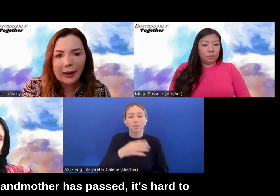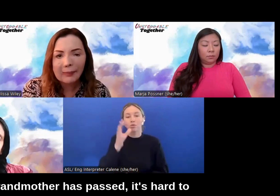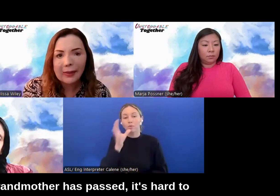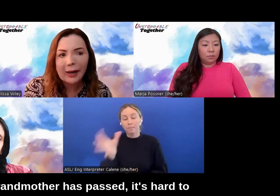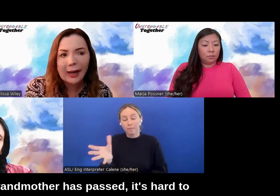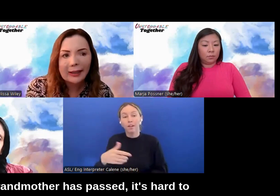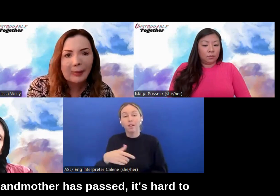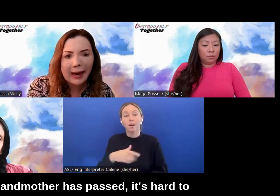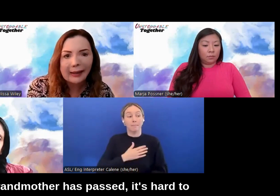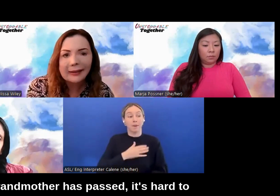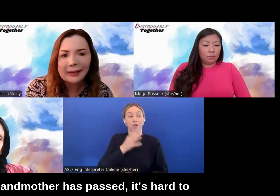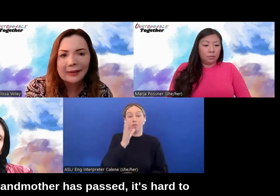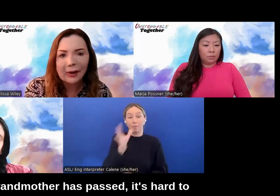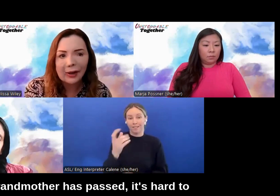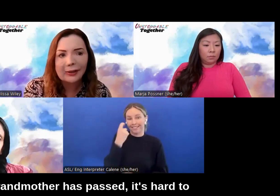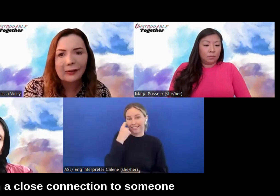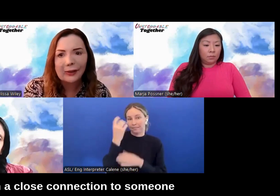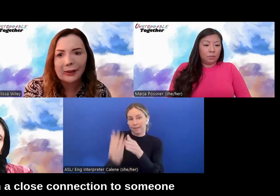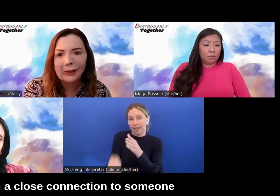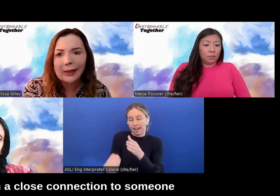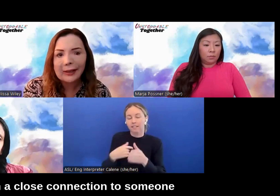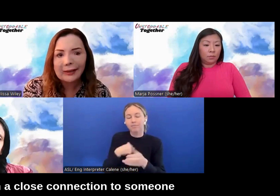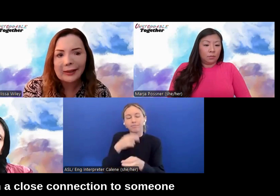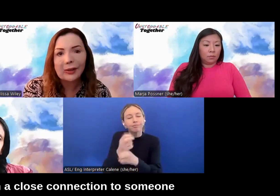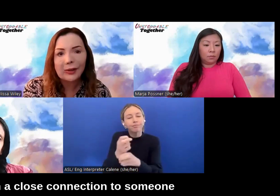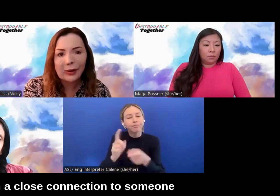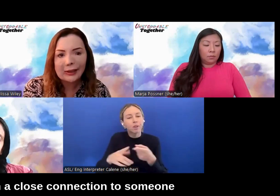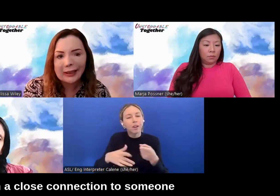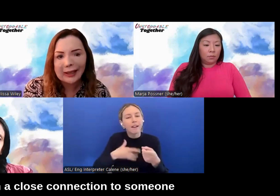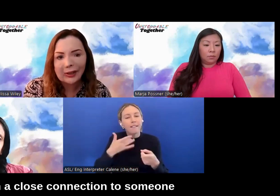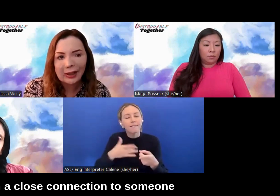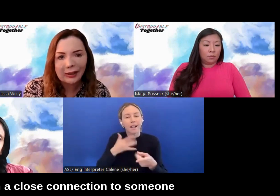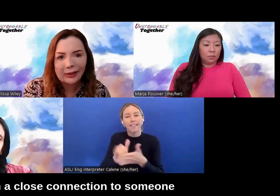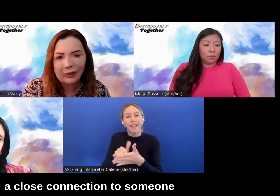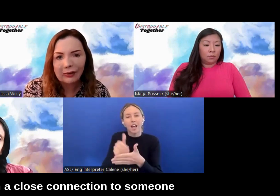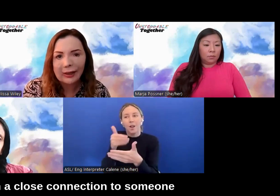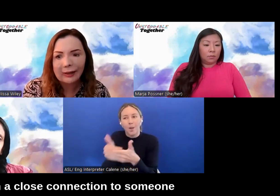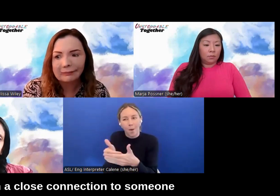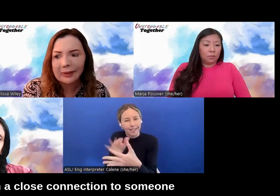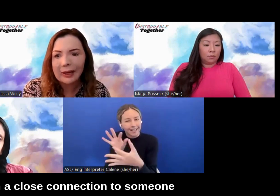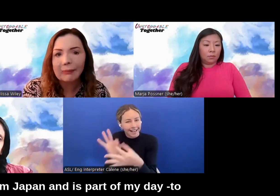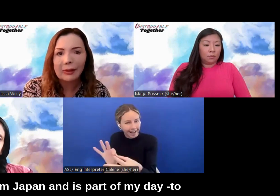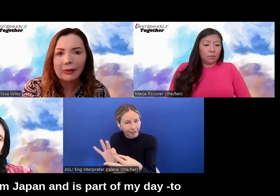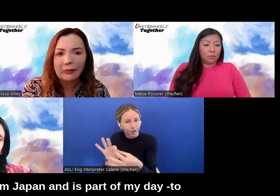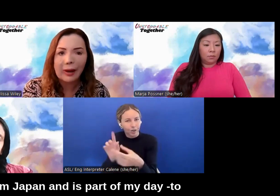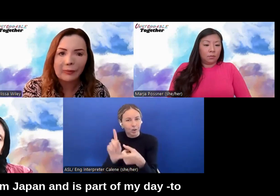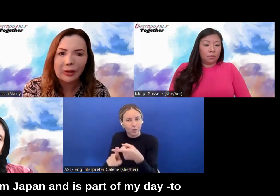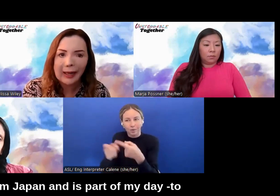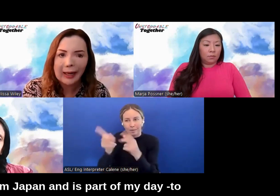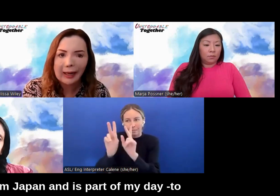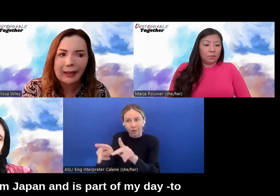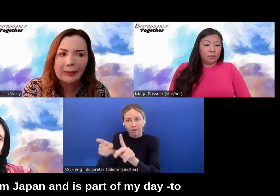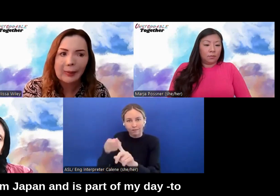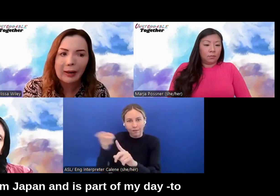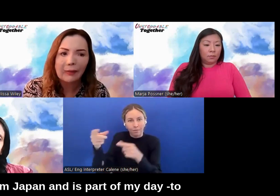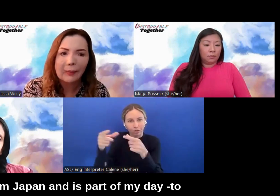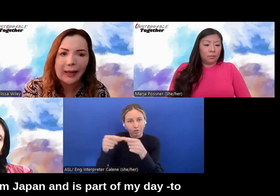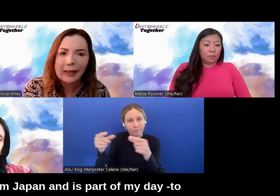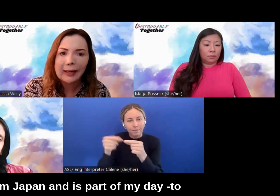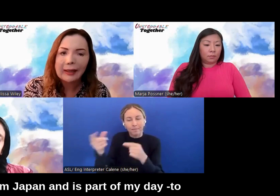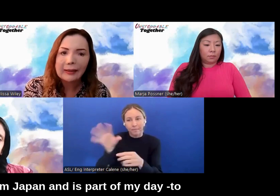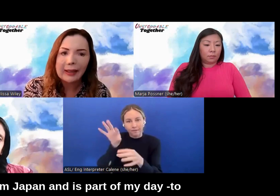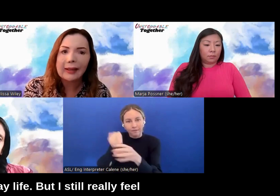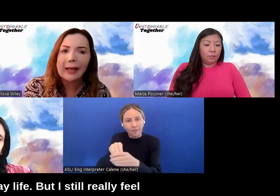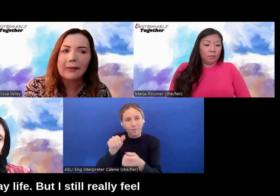my grandmother has passed, it's hard to feel such a close connection to someone who's from Japan and is a part of